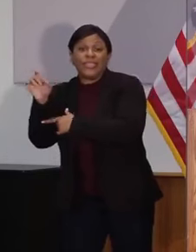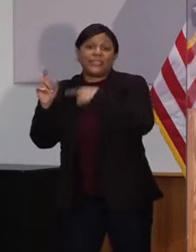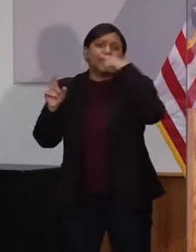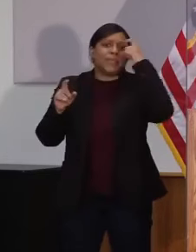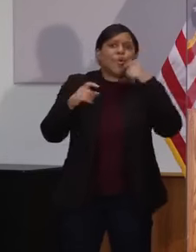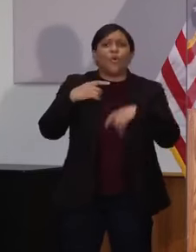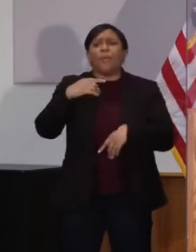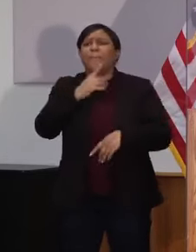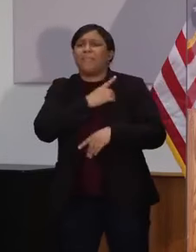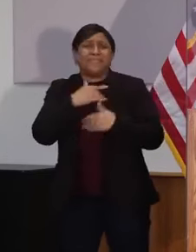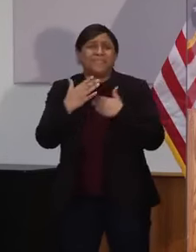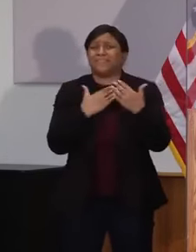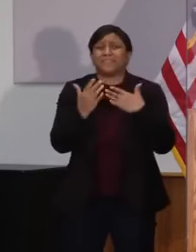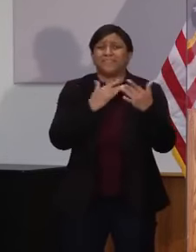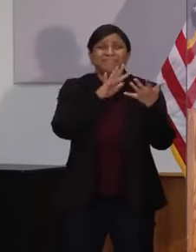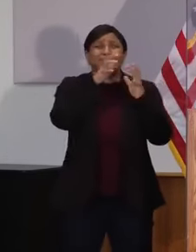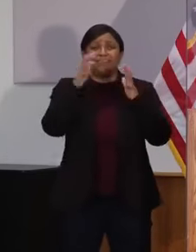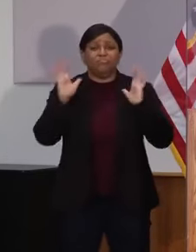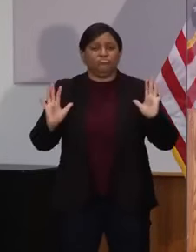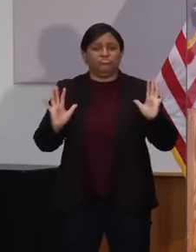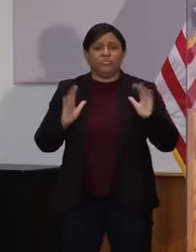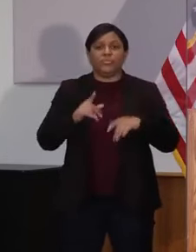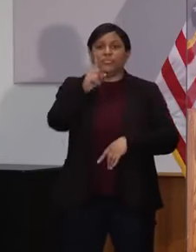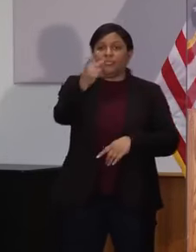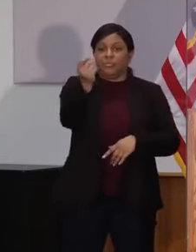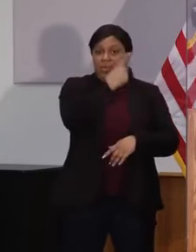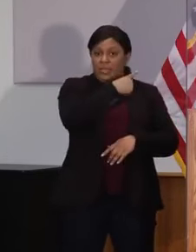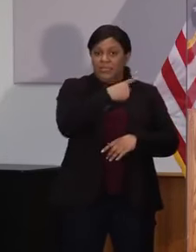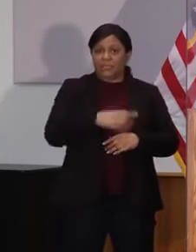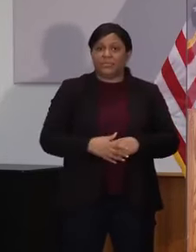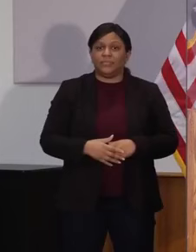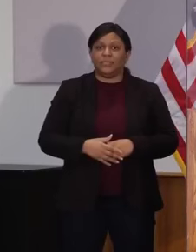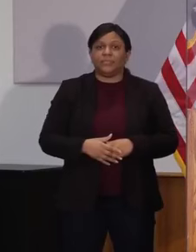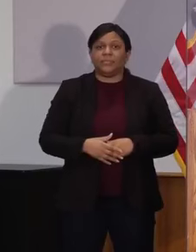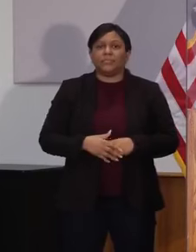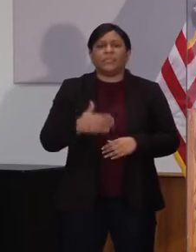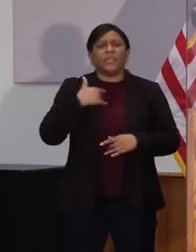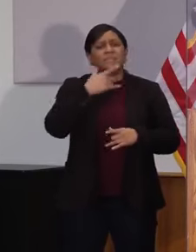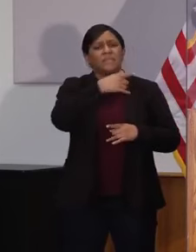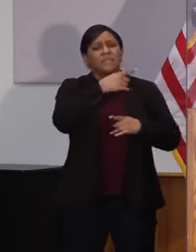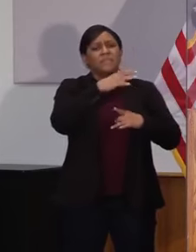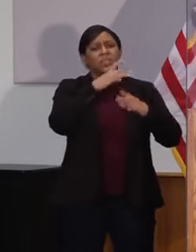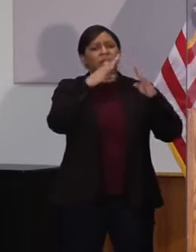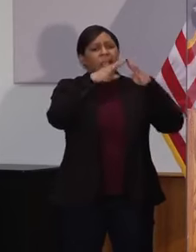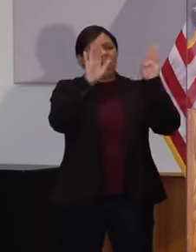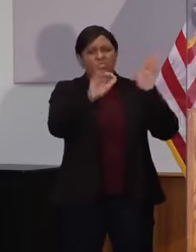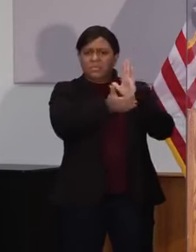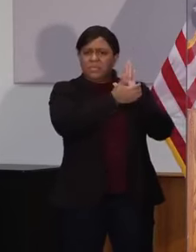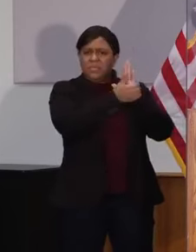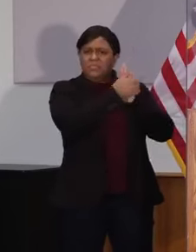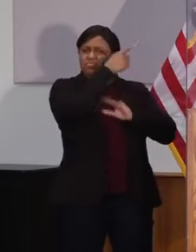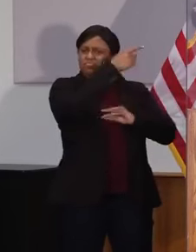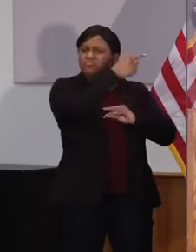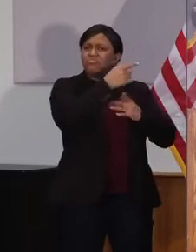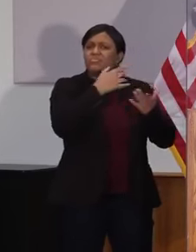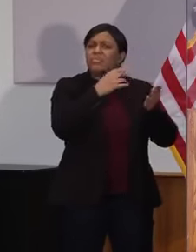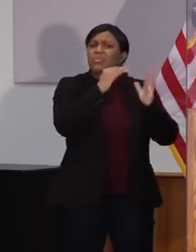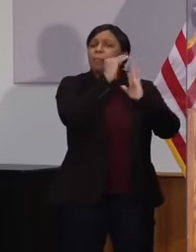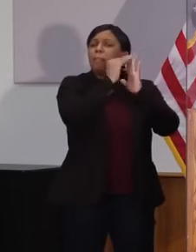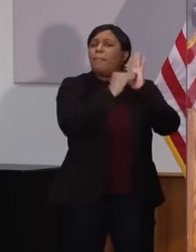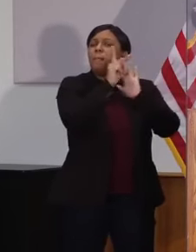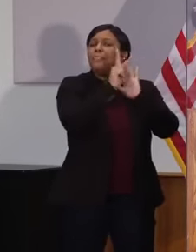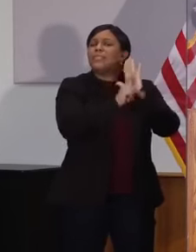question about a House amendment here that was discussed yesterday around forming a policy around the public assembly